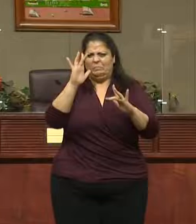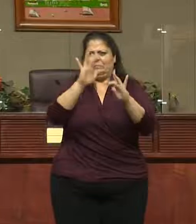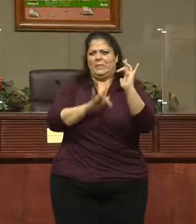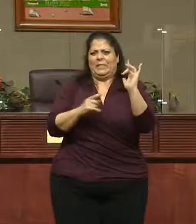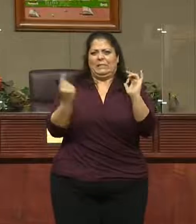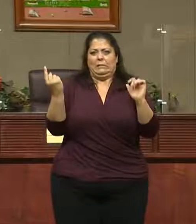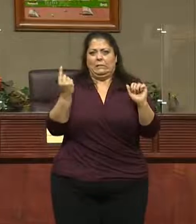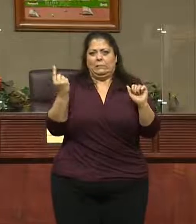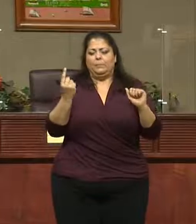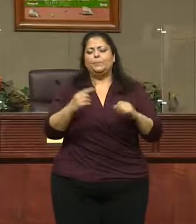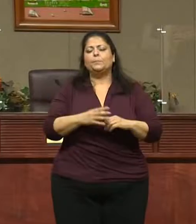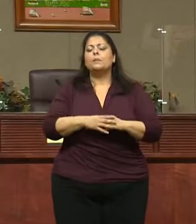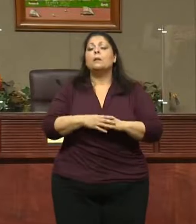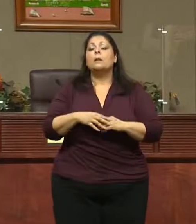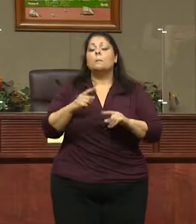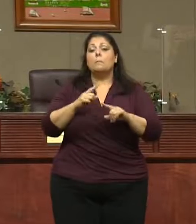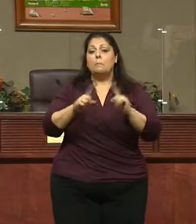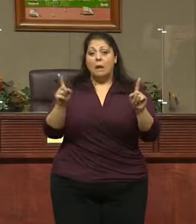this is our